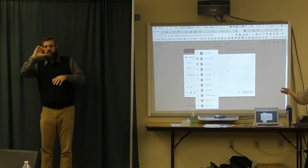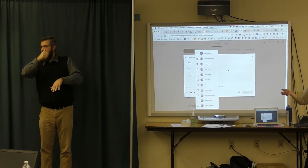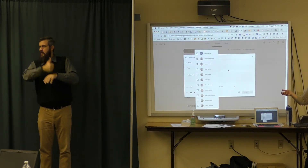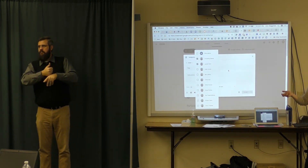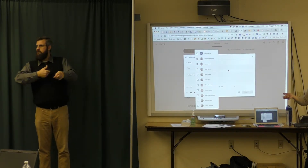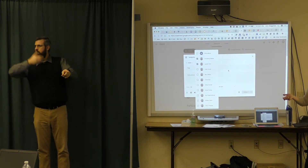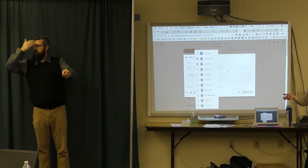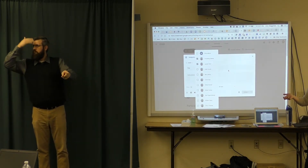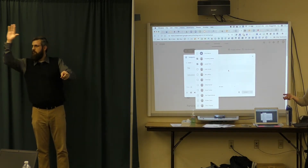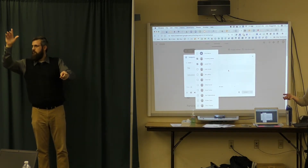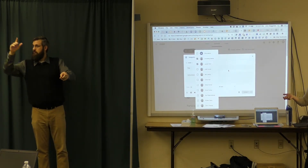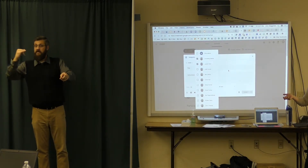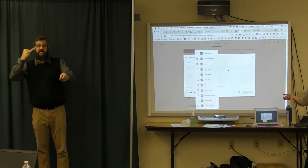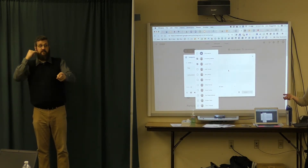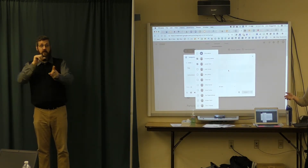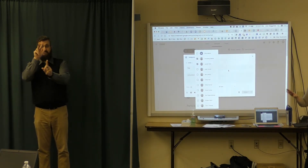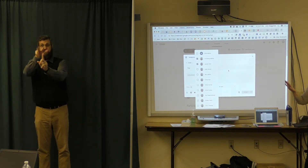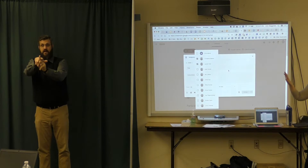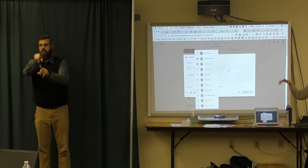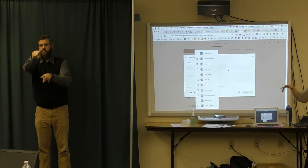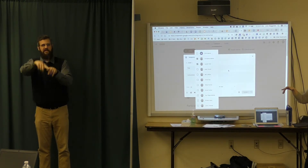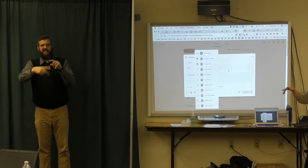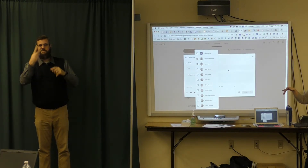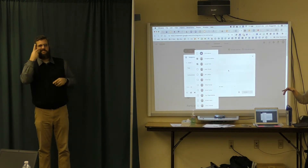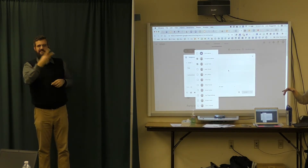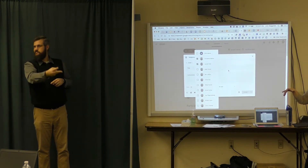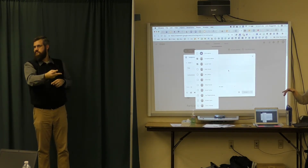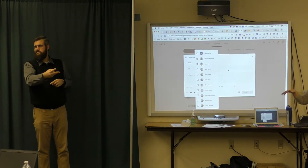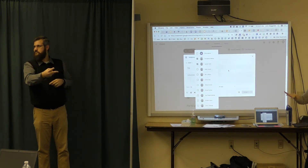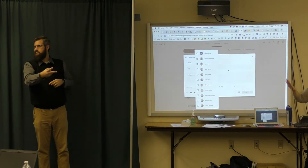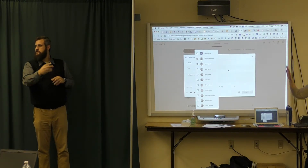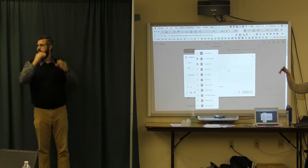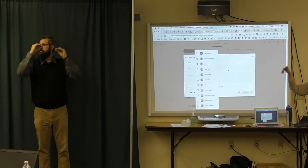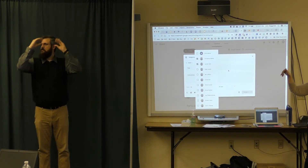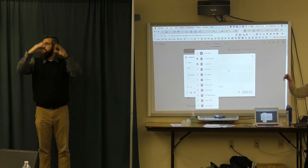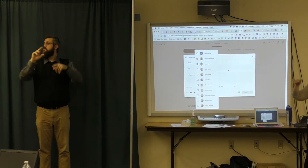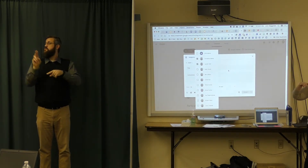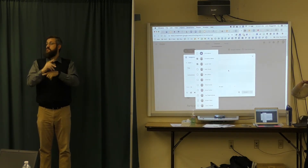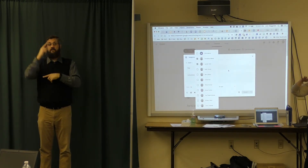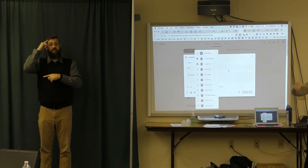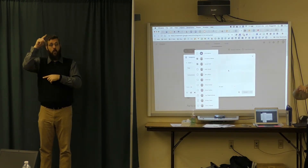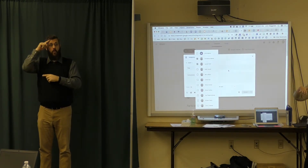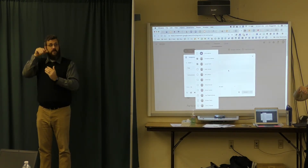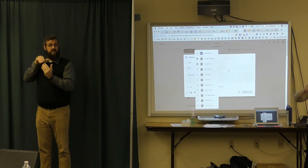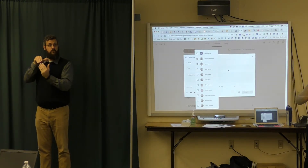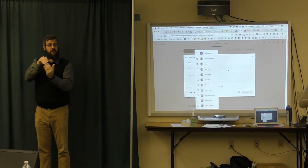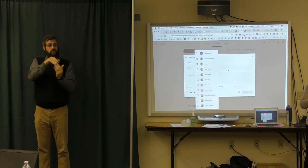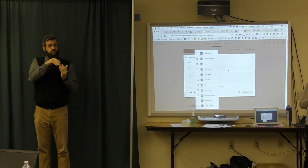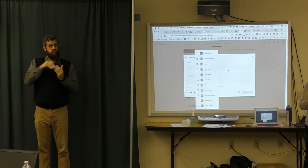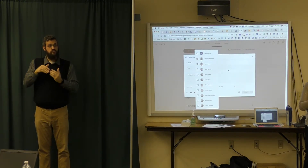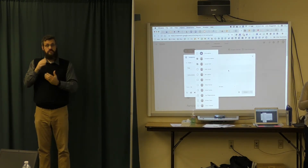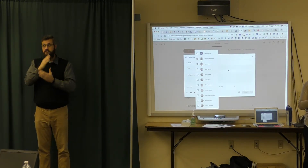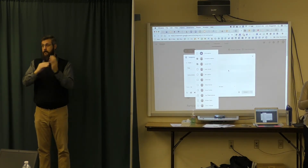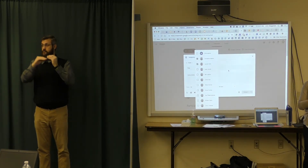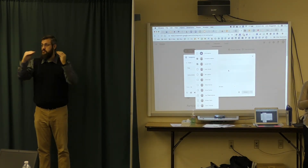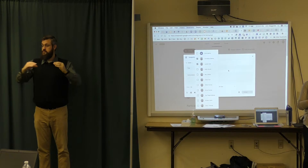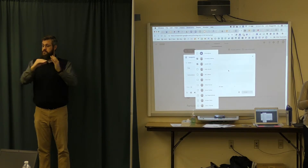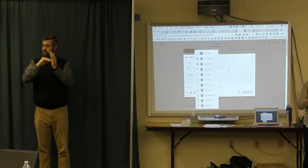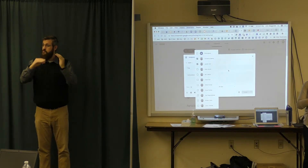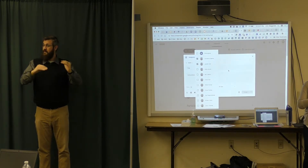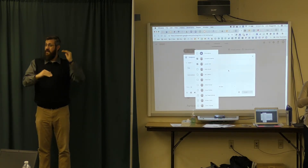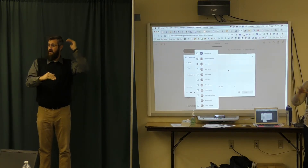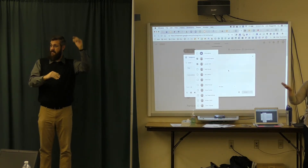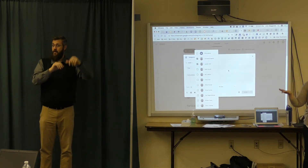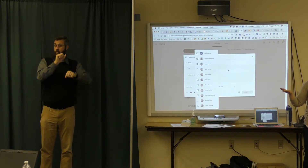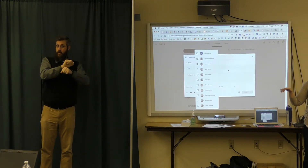if it's not assigned to you, you don't see it. Okay. So our teachers use this for differentiation. So the high kids are working on something, the middle kids are working on something, the lower kids are working